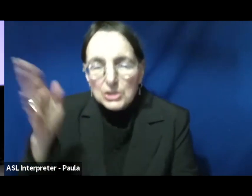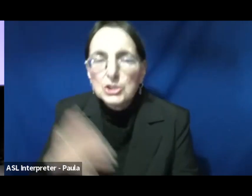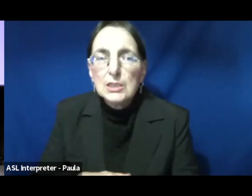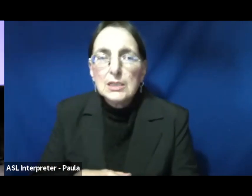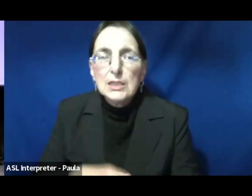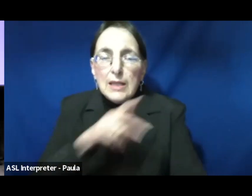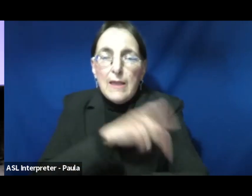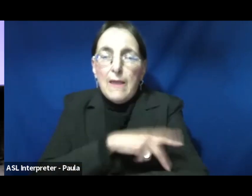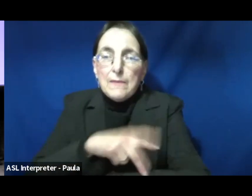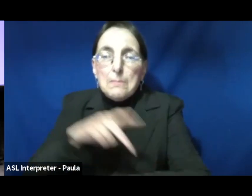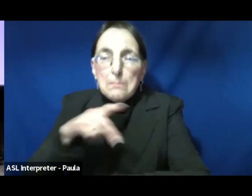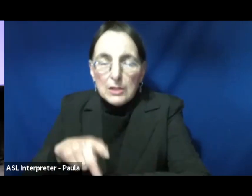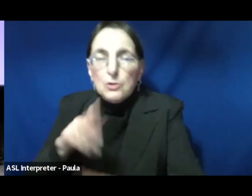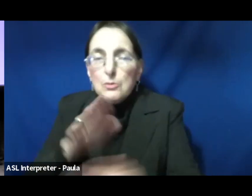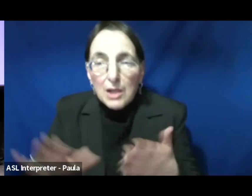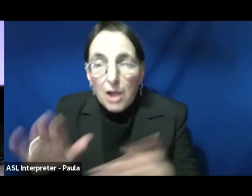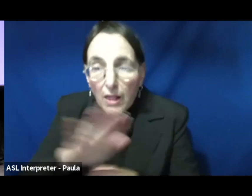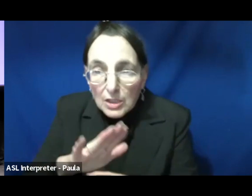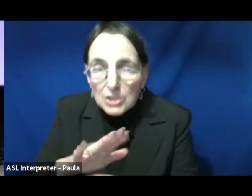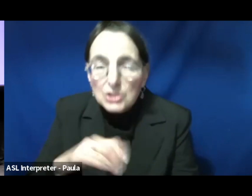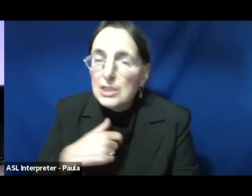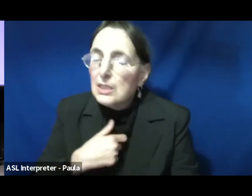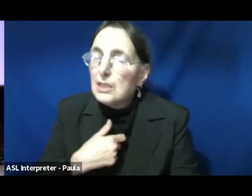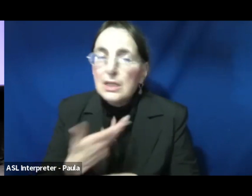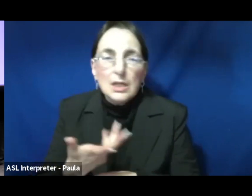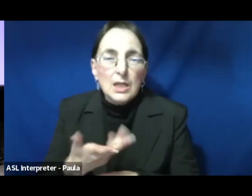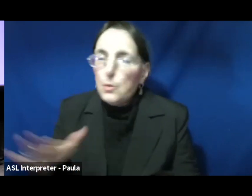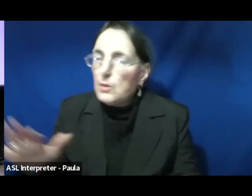just uplifted her understanding.